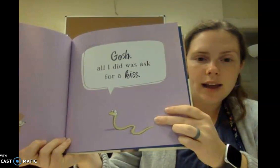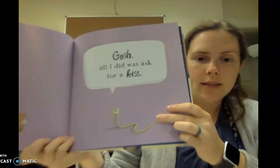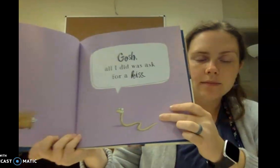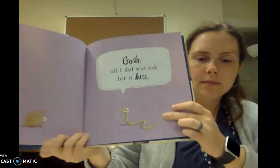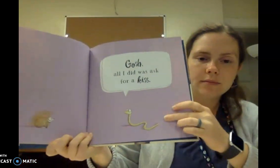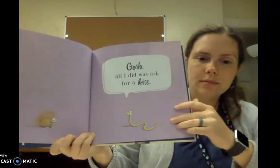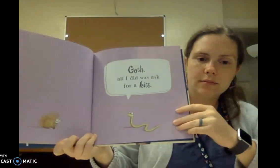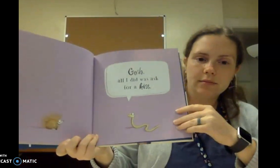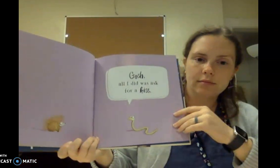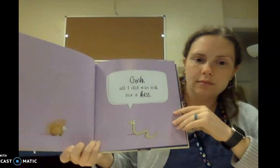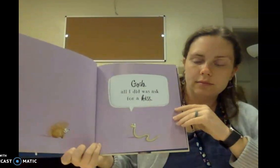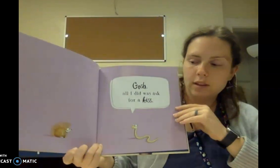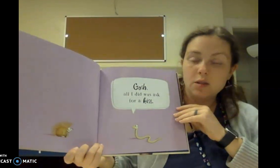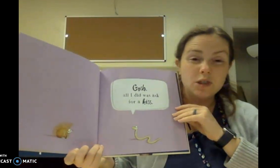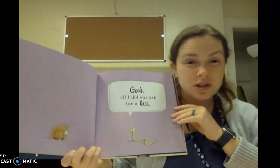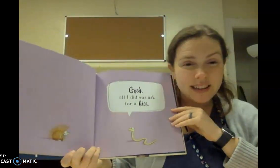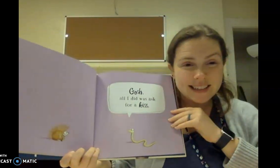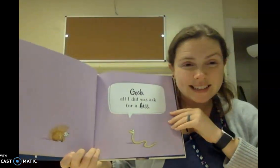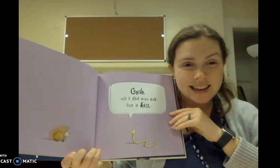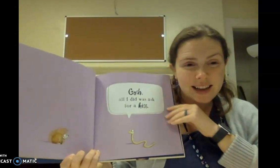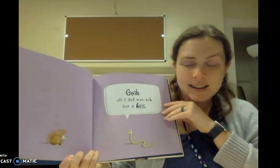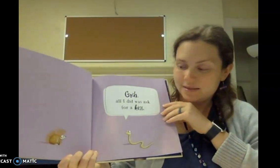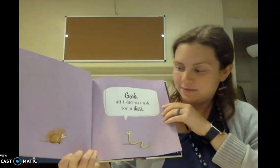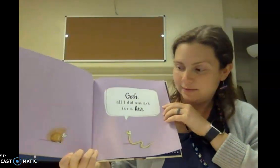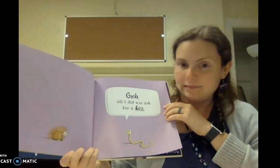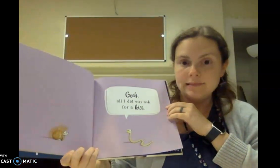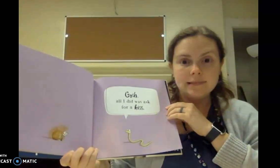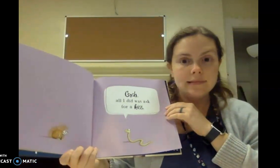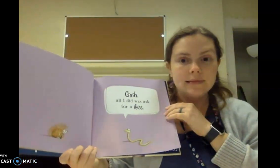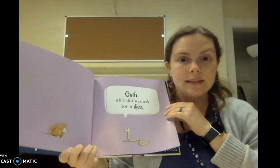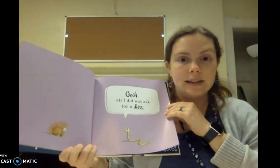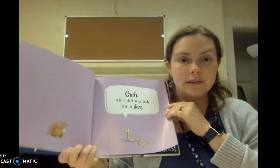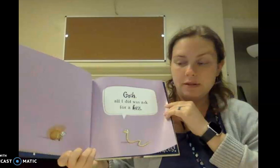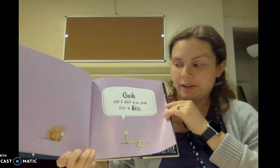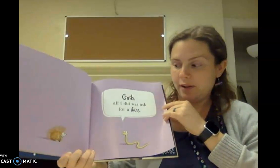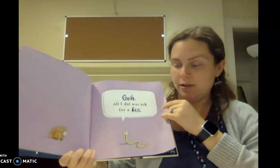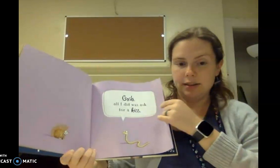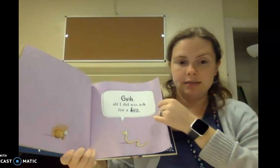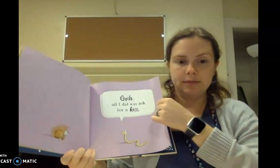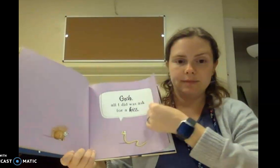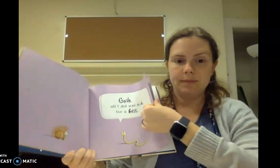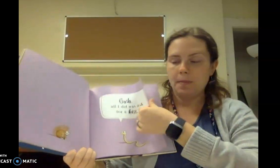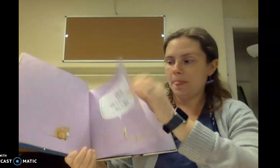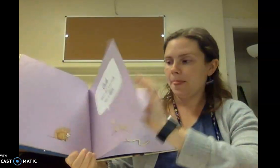away. Would you kiss a snake? I don't know if I would.